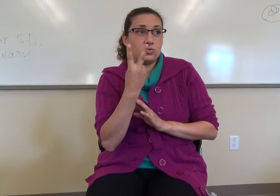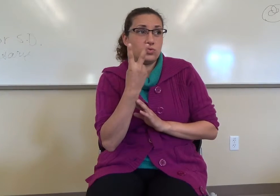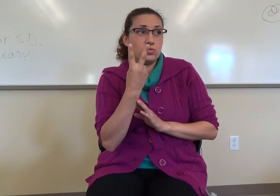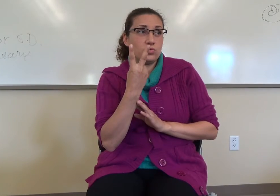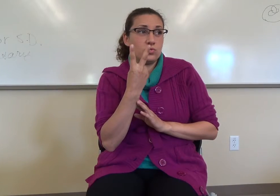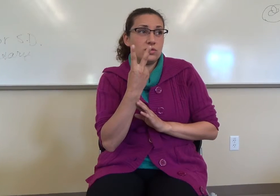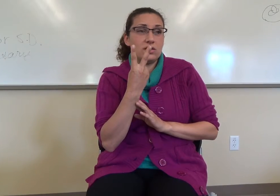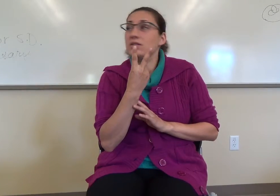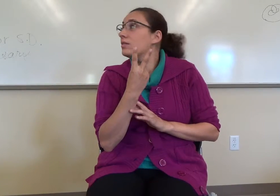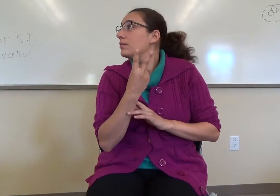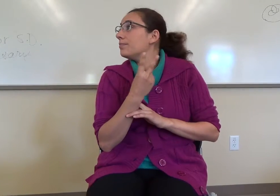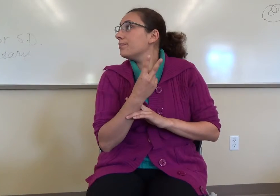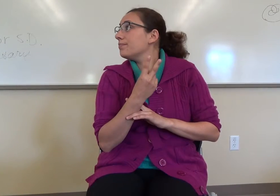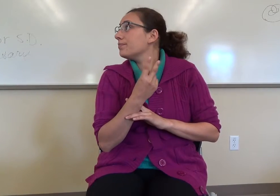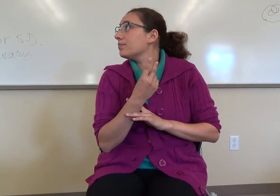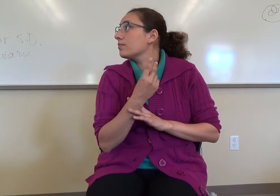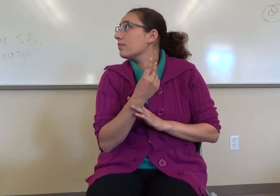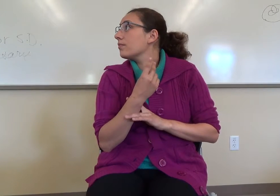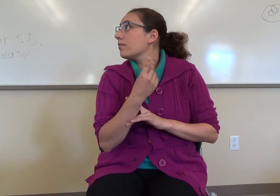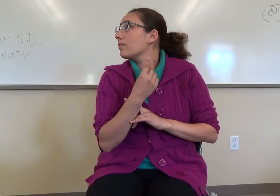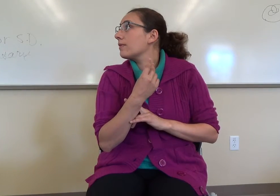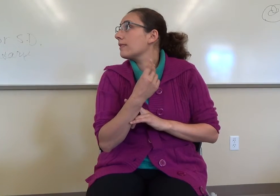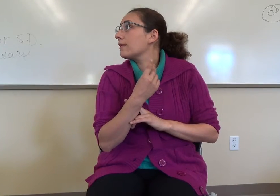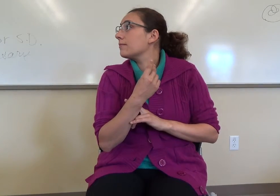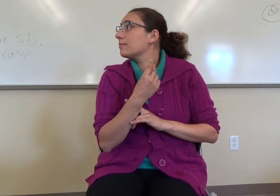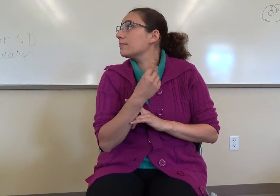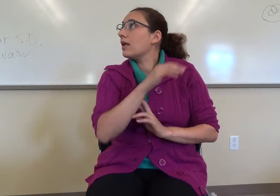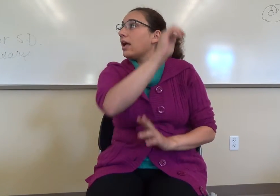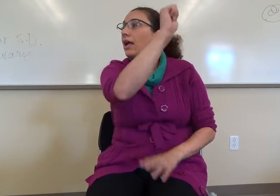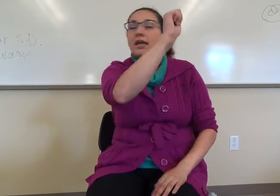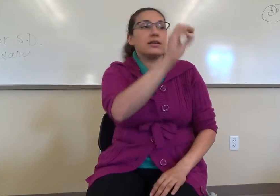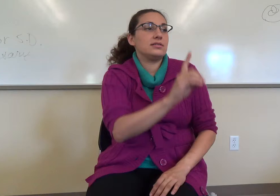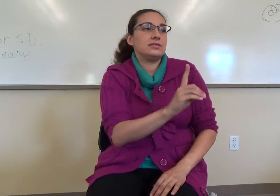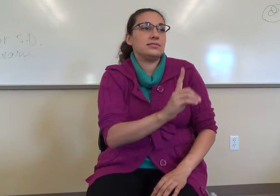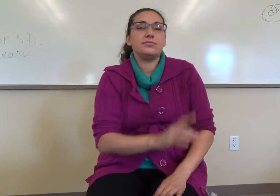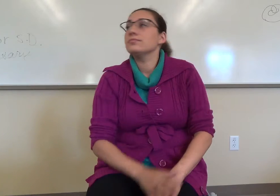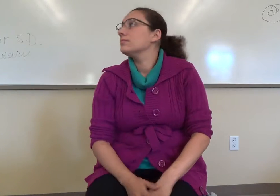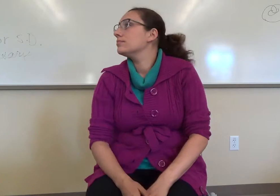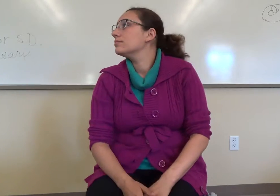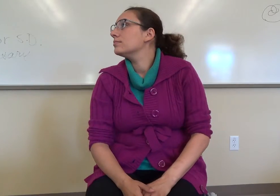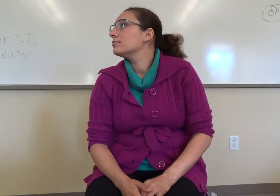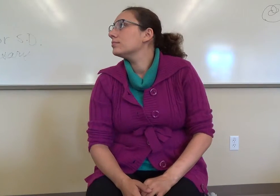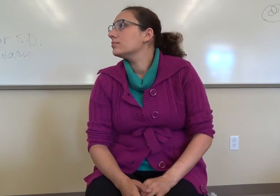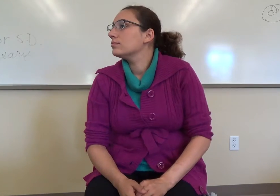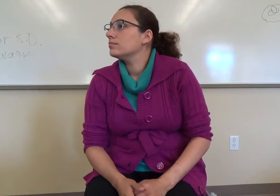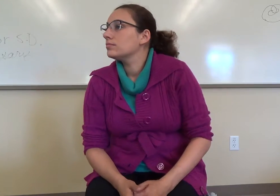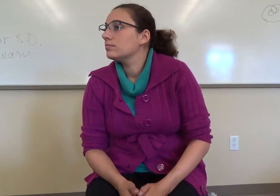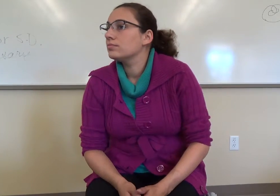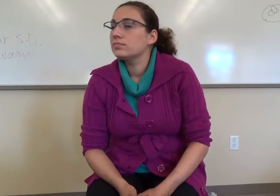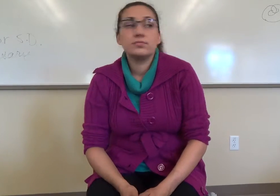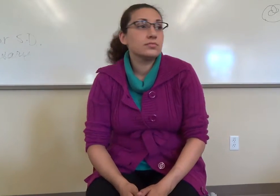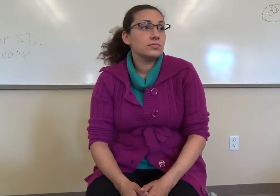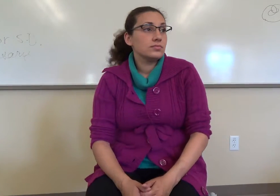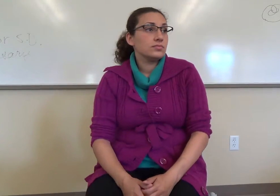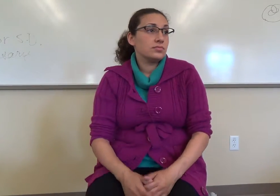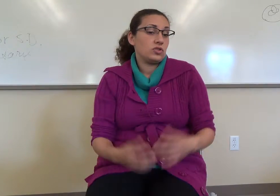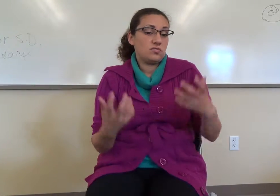means these are probably the best answers. And if you put those together, it makes a little series.